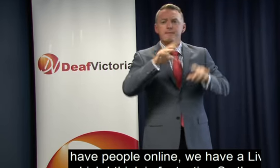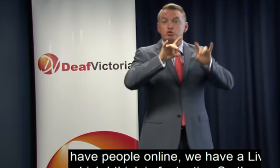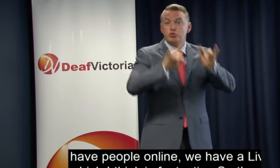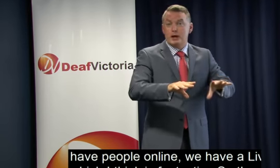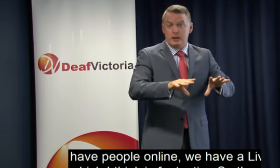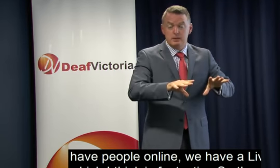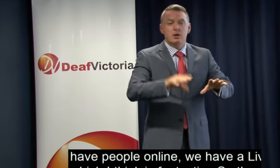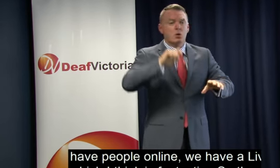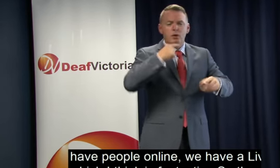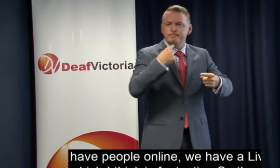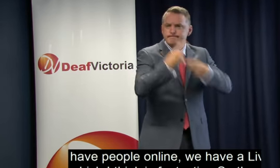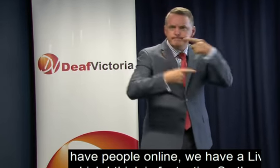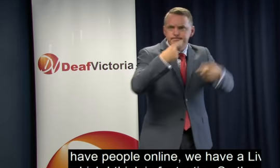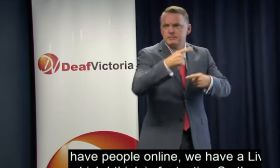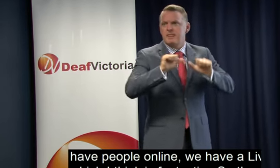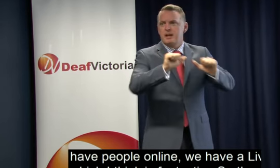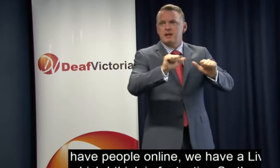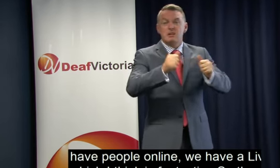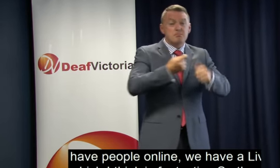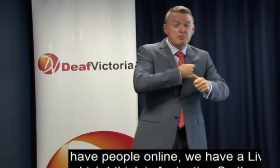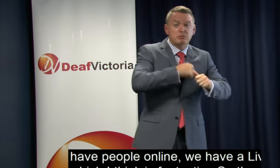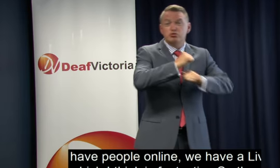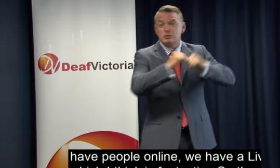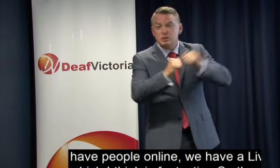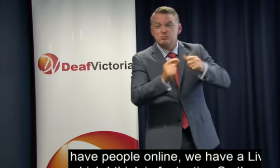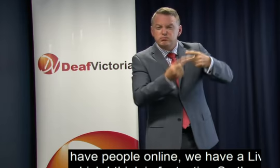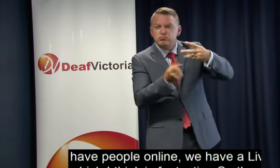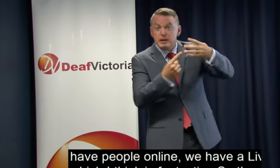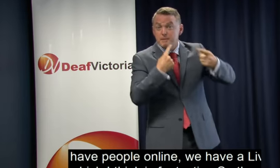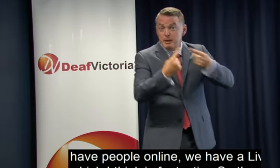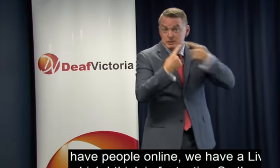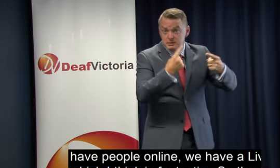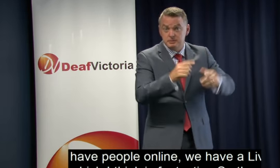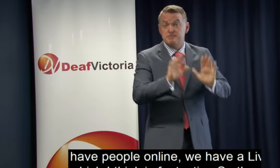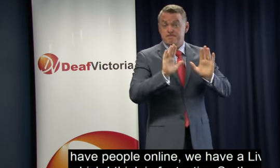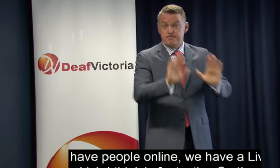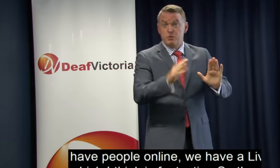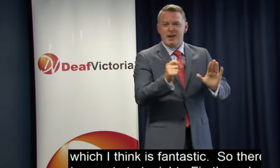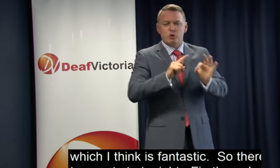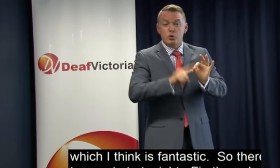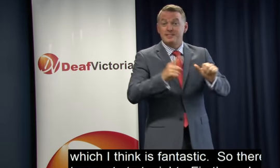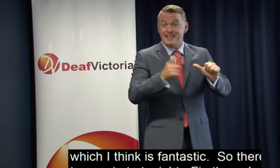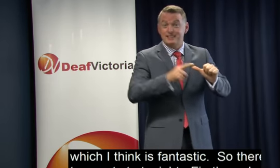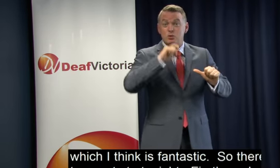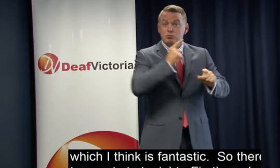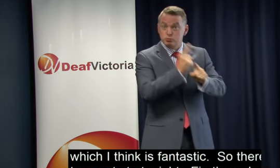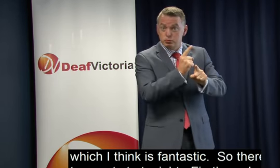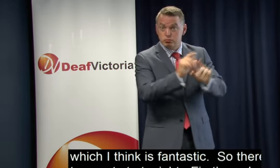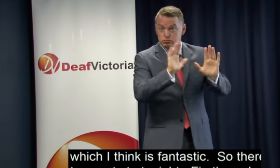Firstly, we have some information from Deaf Australia. They'll be talking about their membership structure and so forth. And after that, we'll